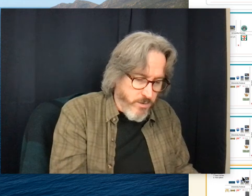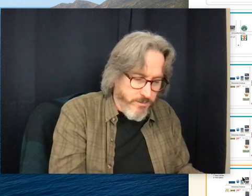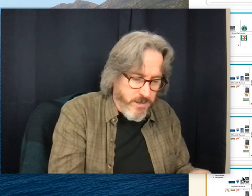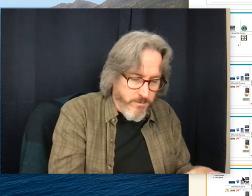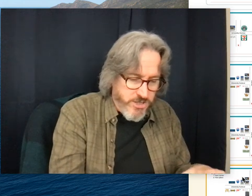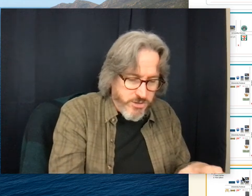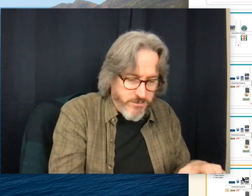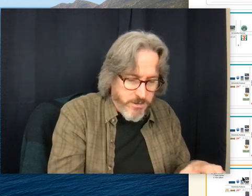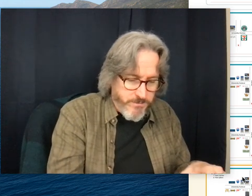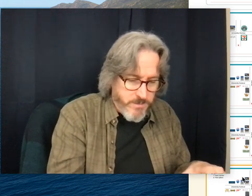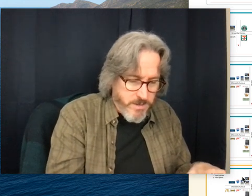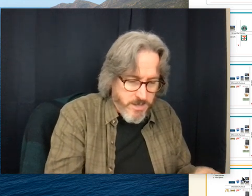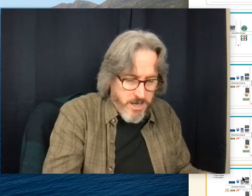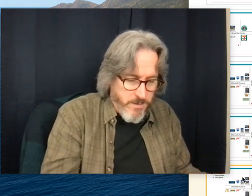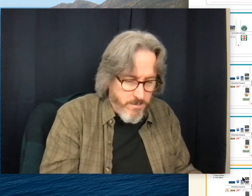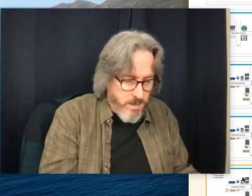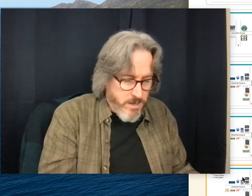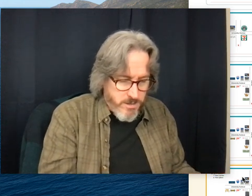it will be much clearer.